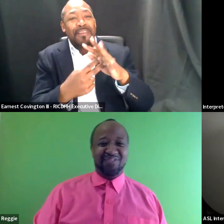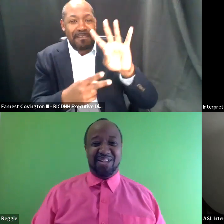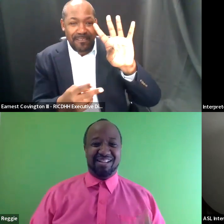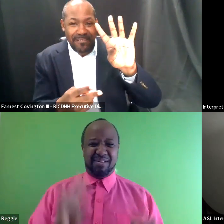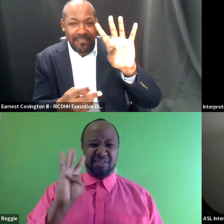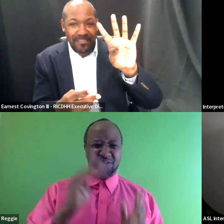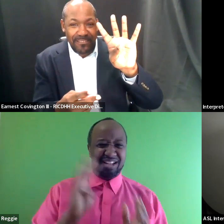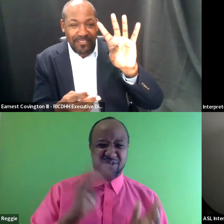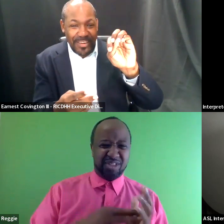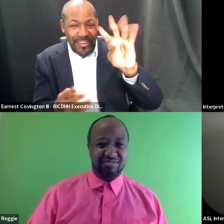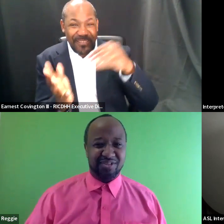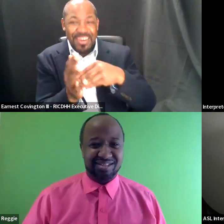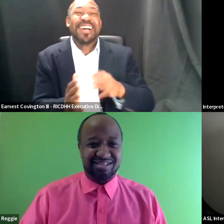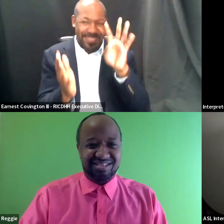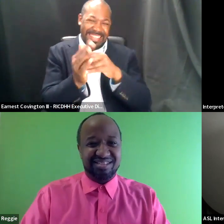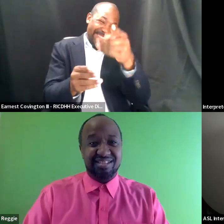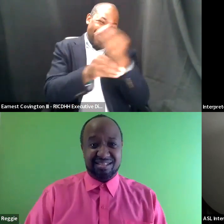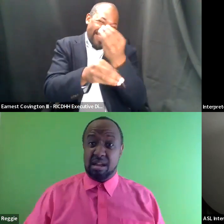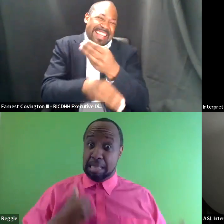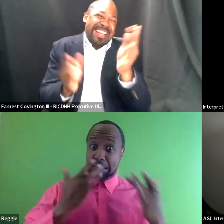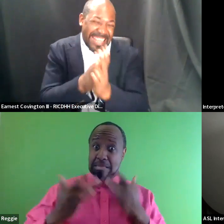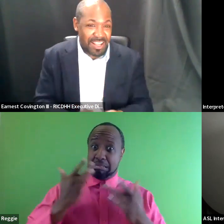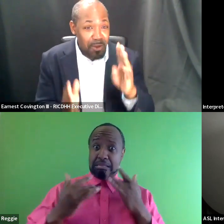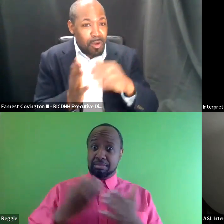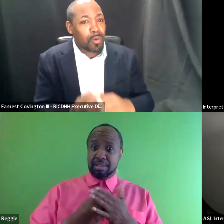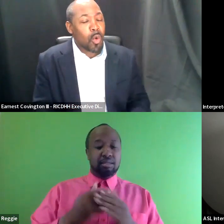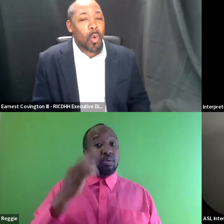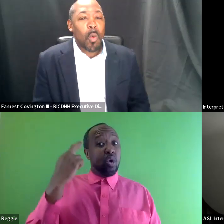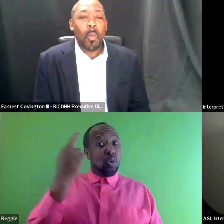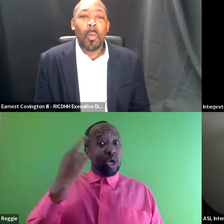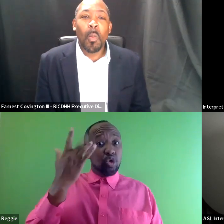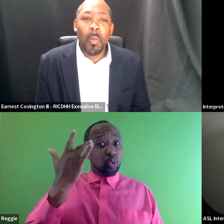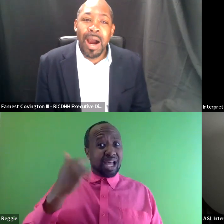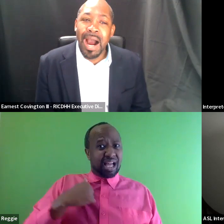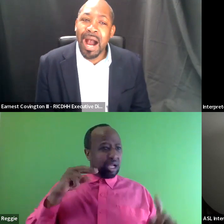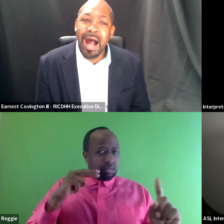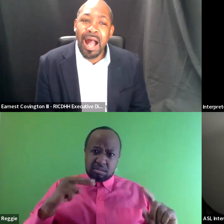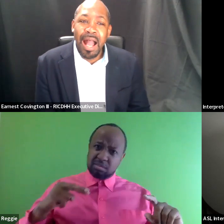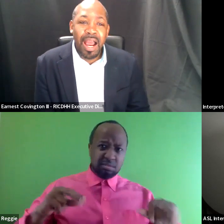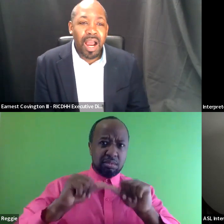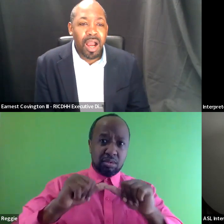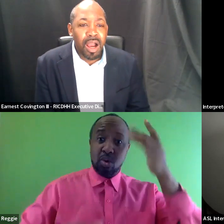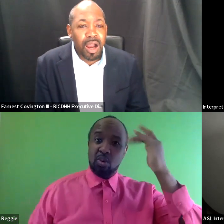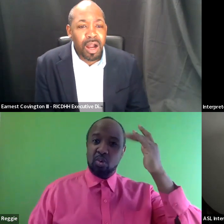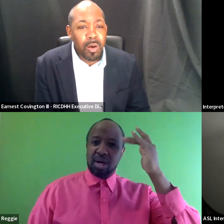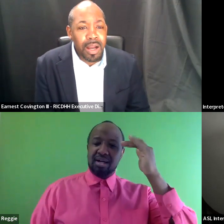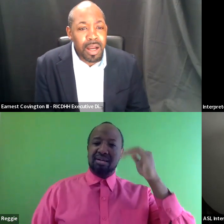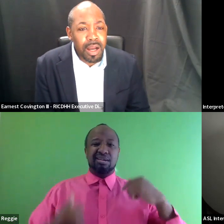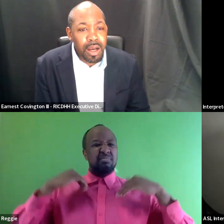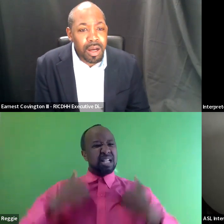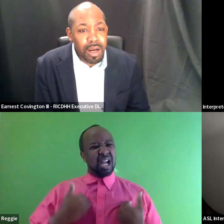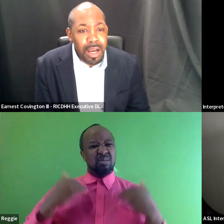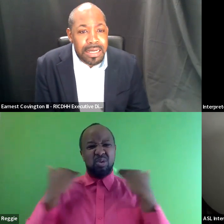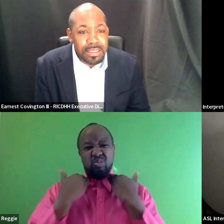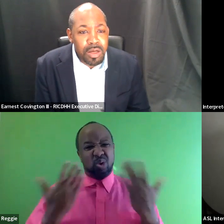pay each time you took the test. Let me try and do some quick math here. Oh, you're the mathematician. Maybe you should. 4,000? I was just